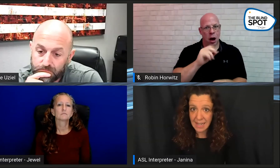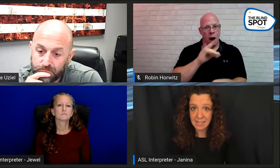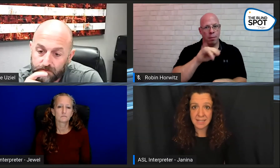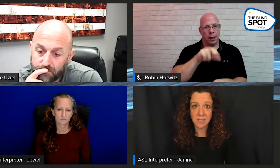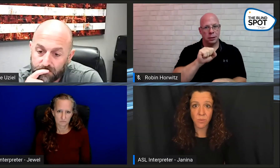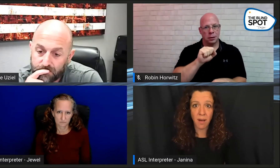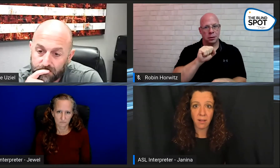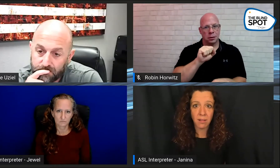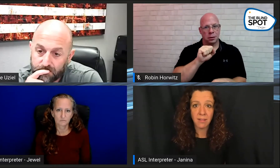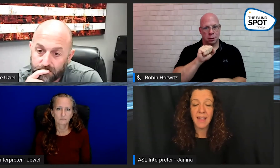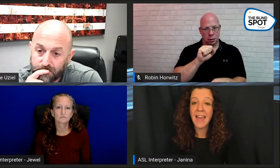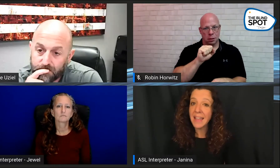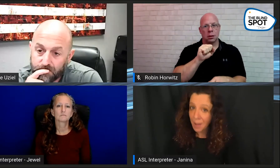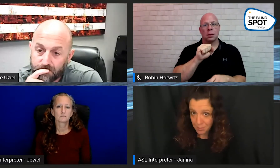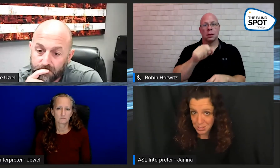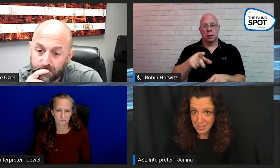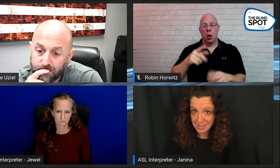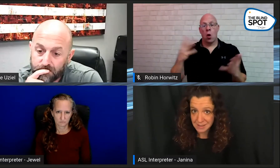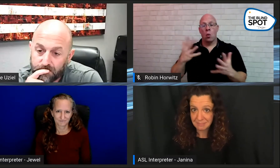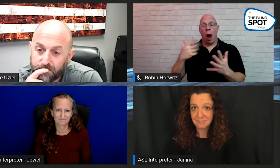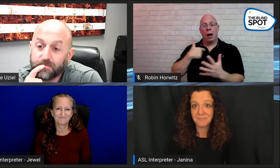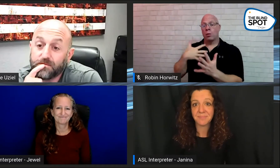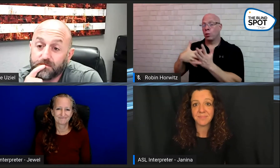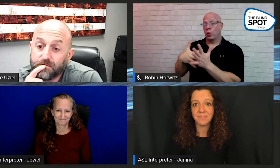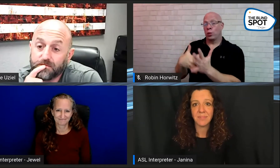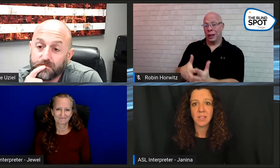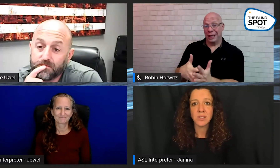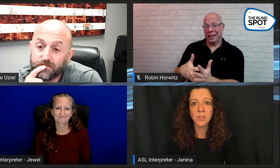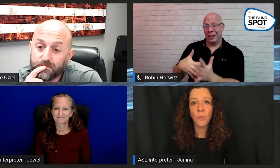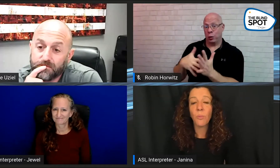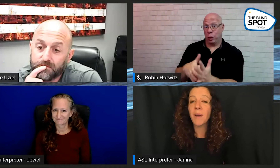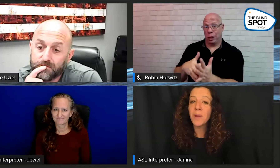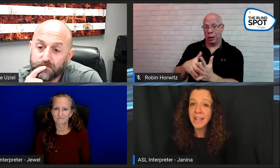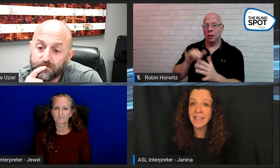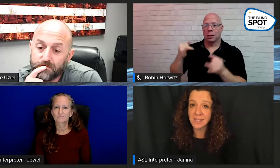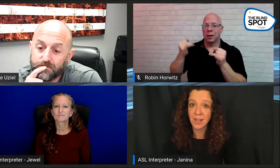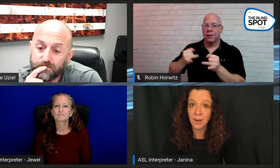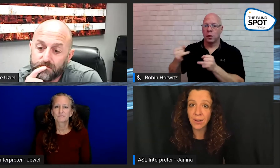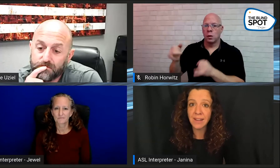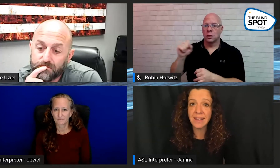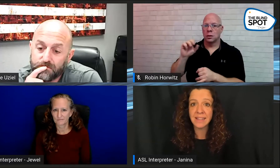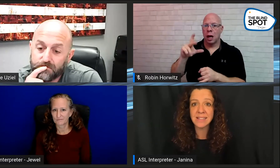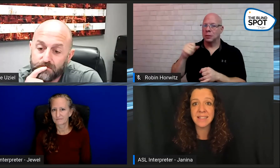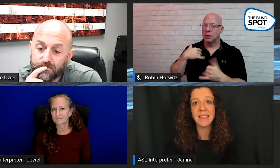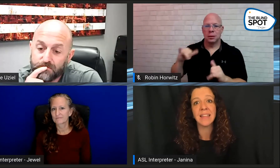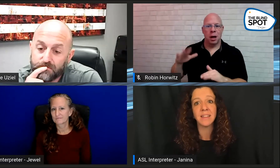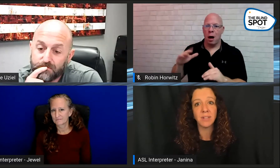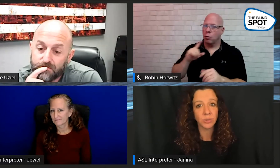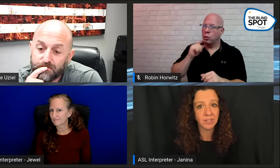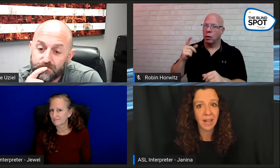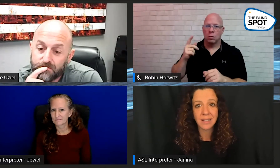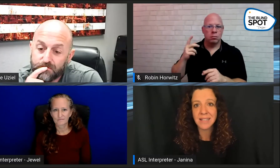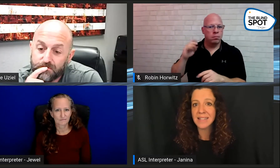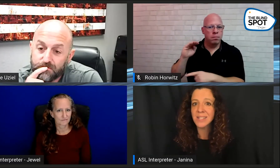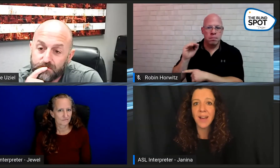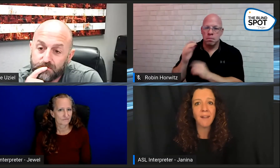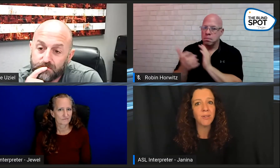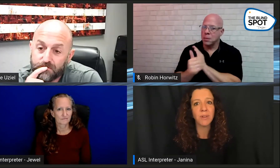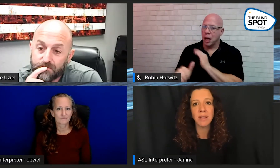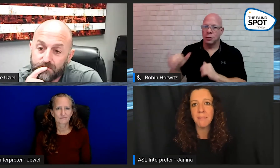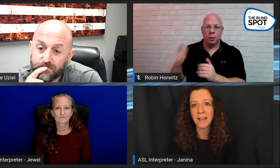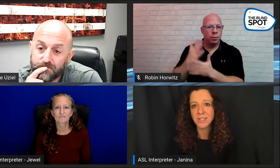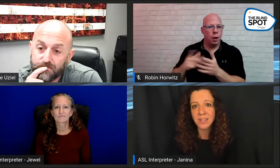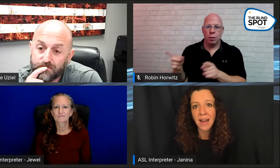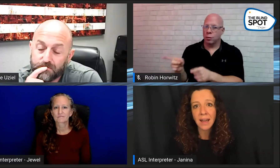and indexes as well, and options. So my weakness, though, is the individual stocks. I still